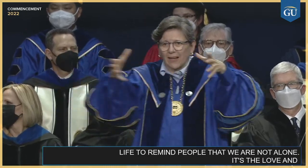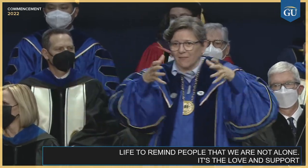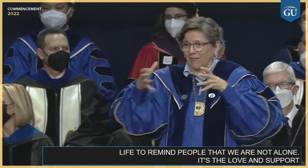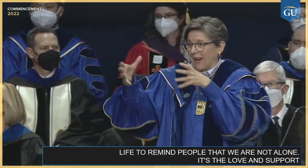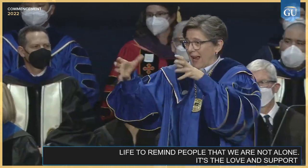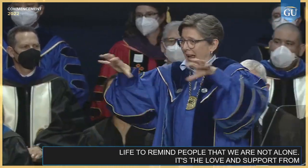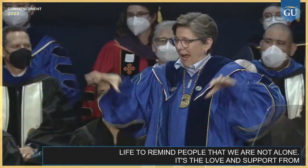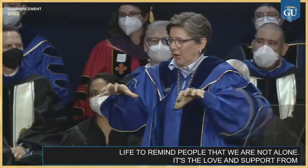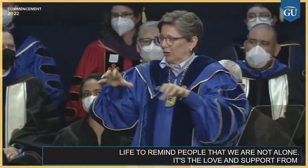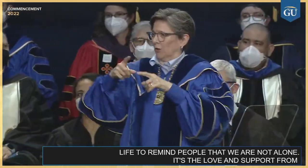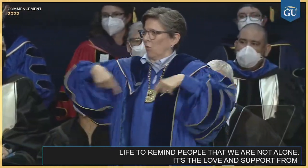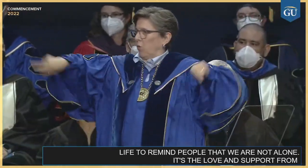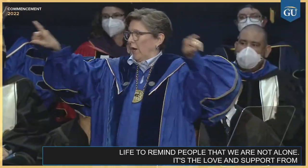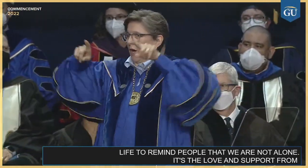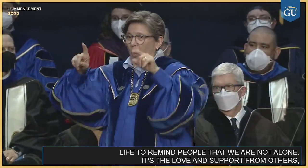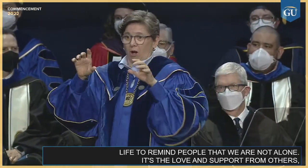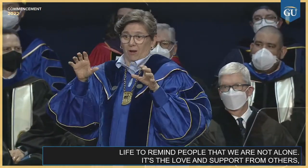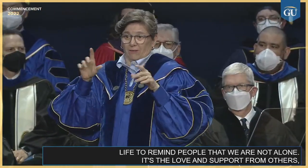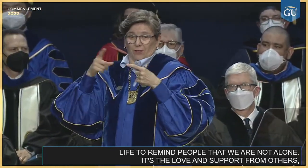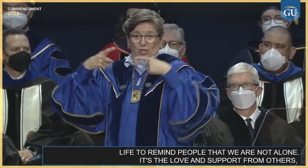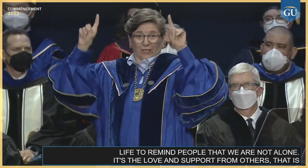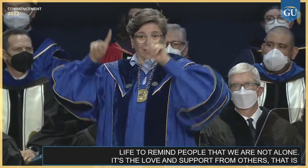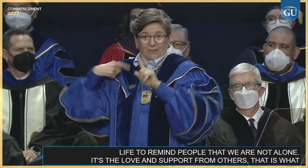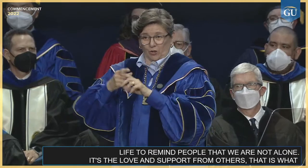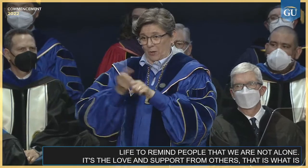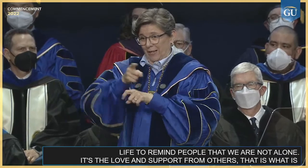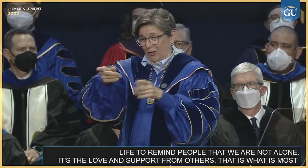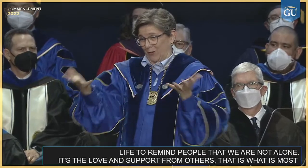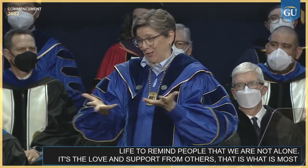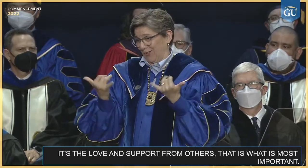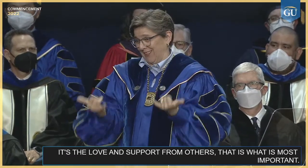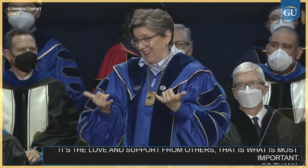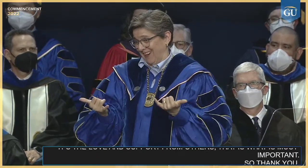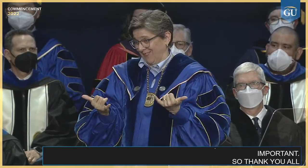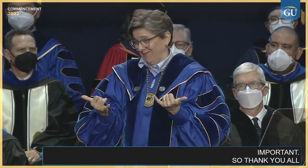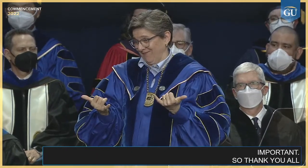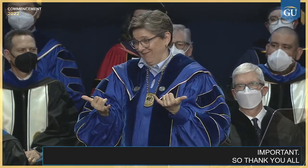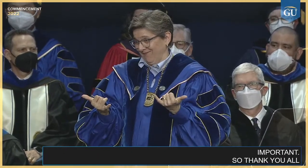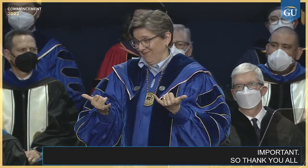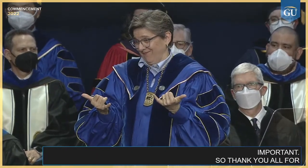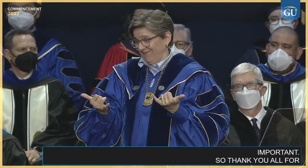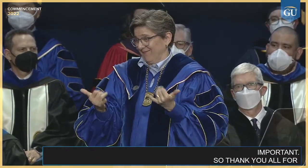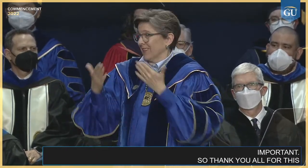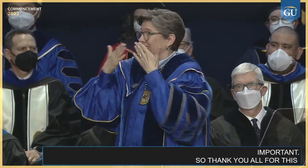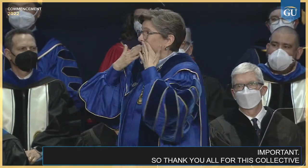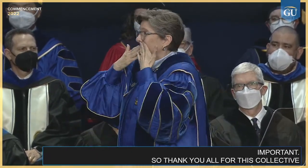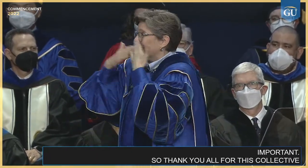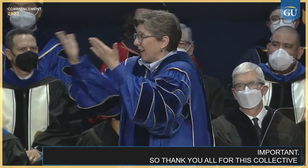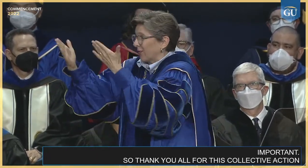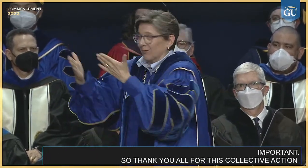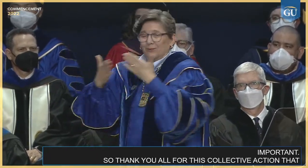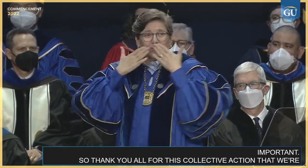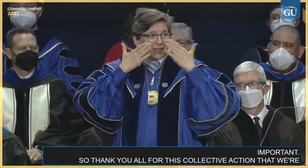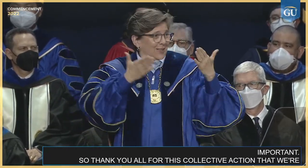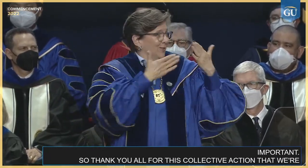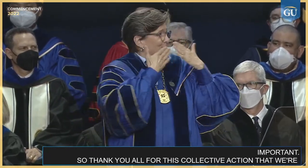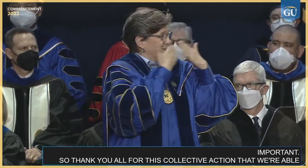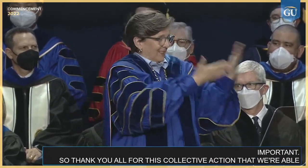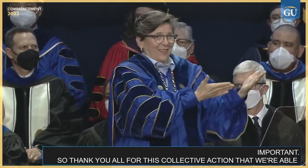all for this collective action that we're able to get you to realizing this dream that you've had here today. So